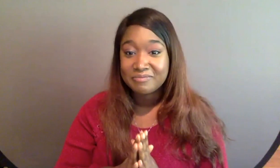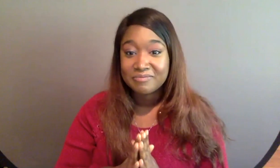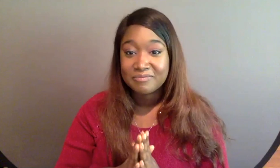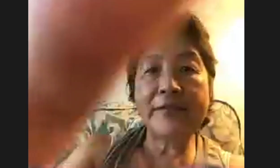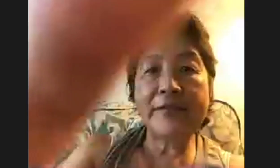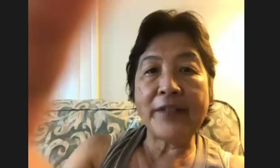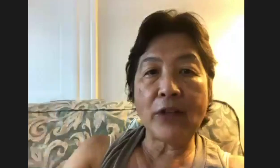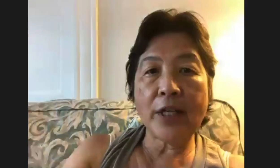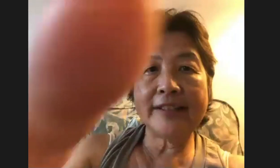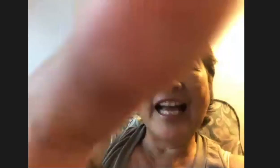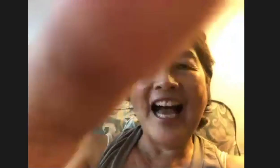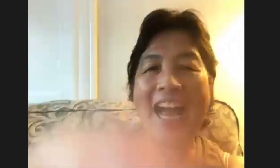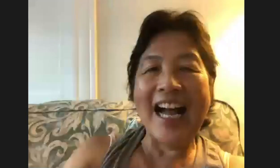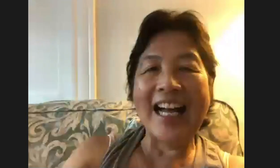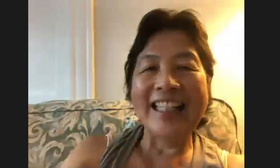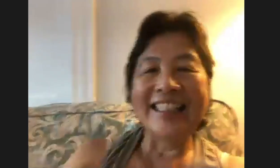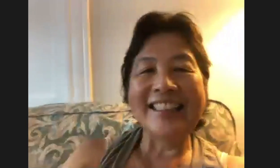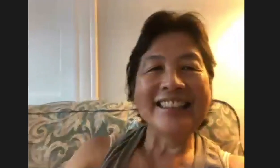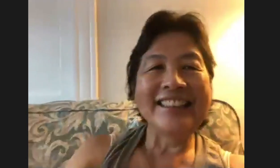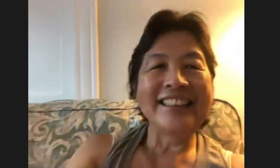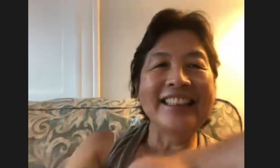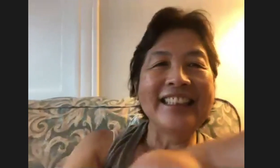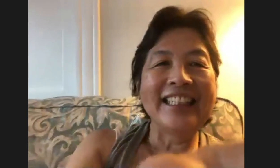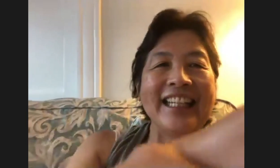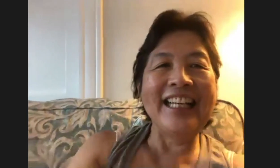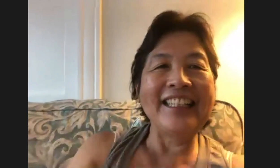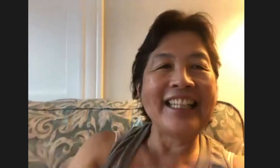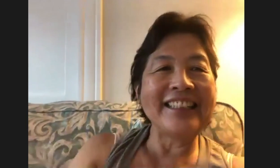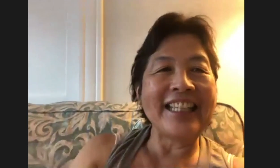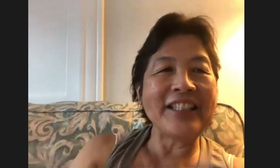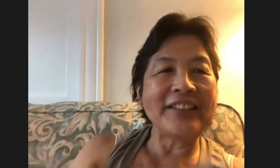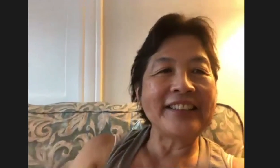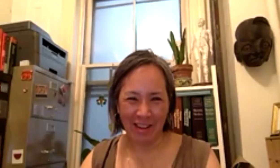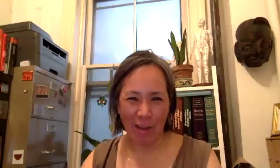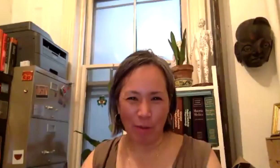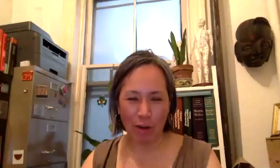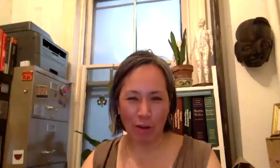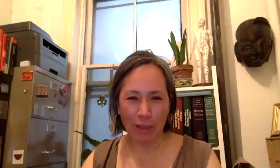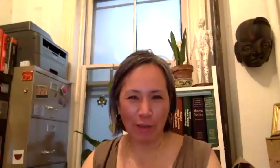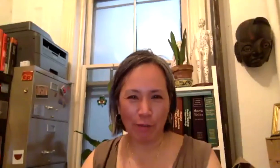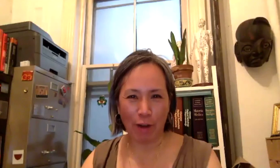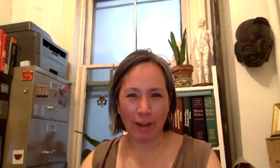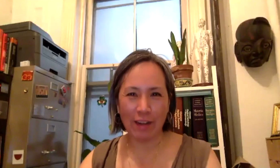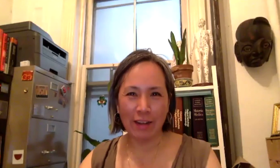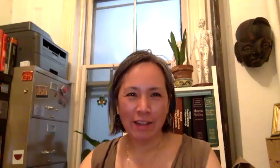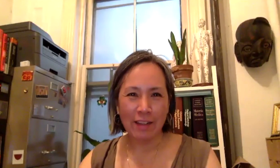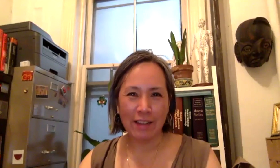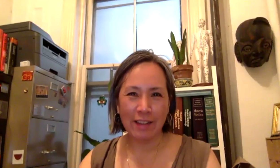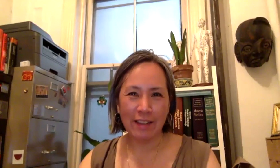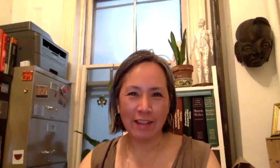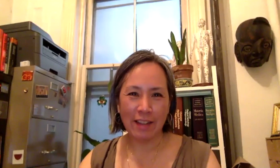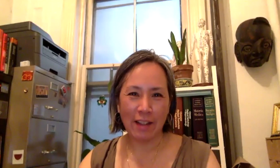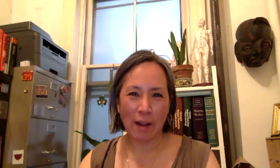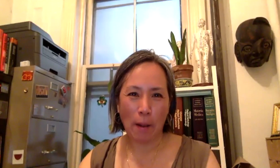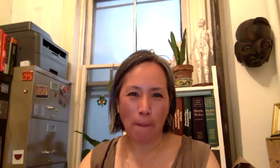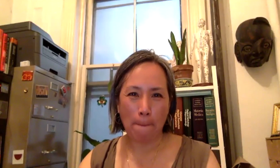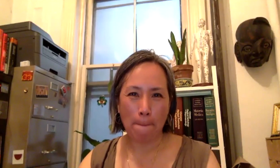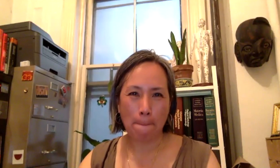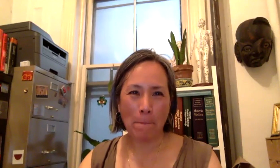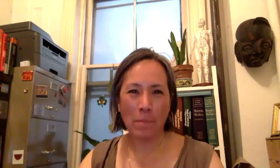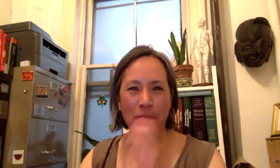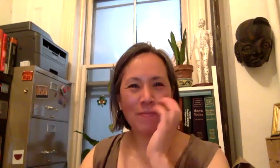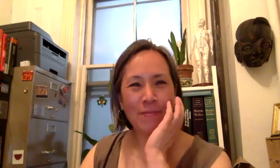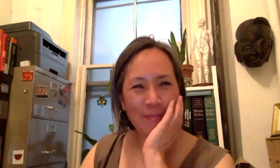I leave now, right? Yeah. Okay, thank you. Yeah, we can all leave, right? Yeah.